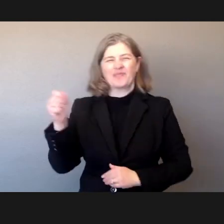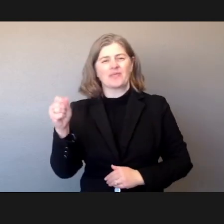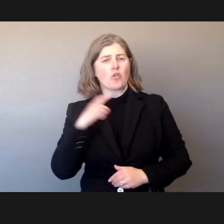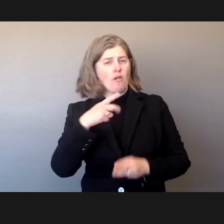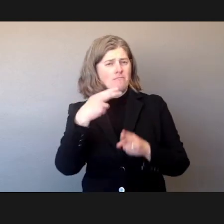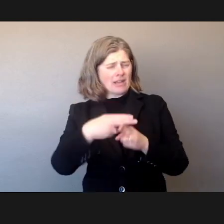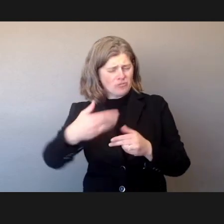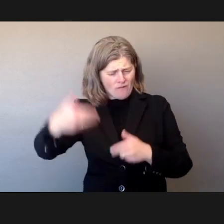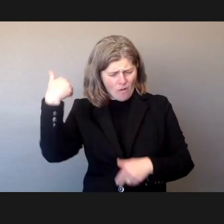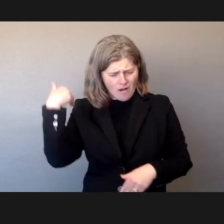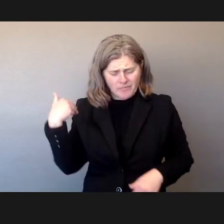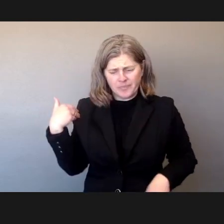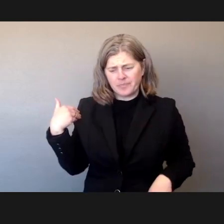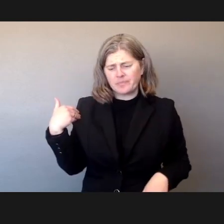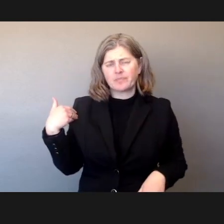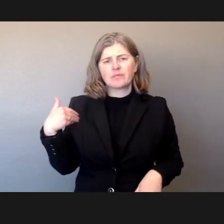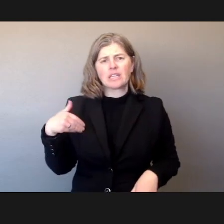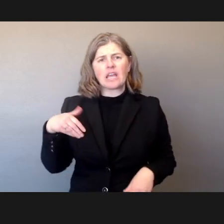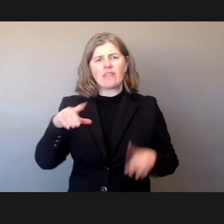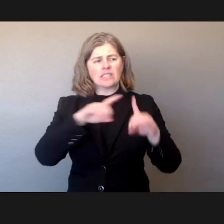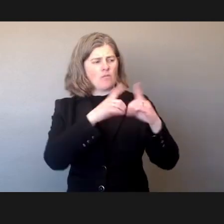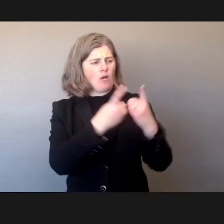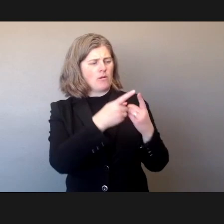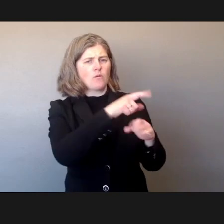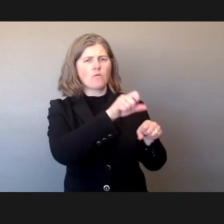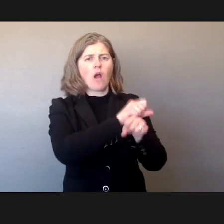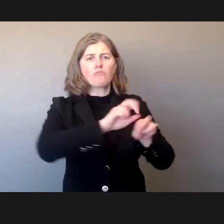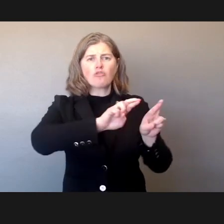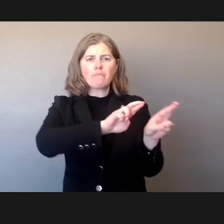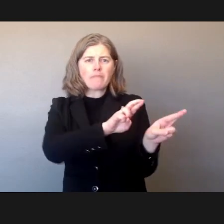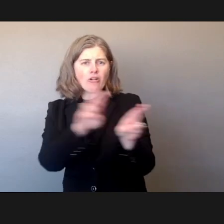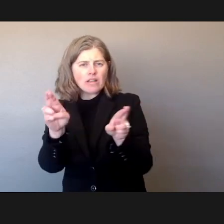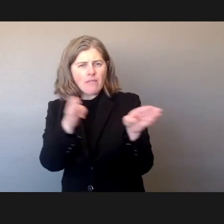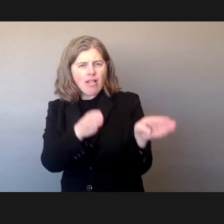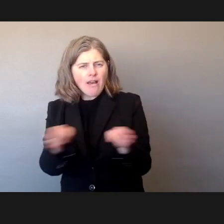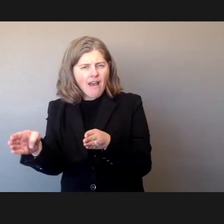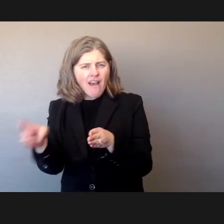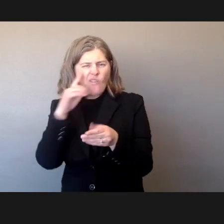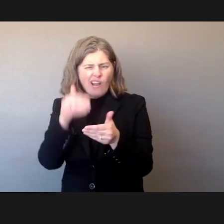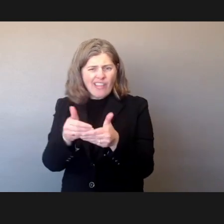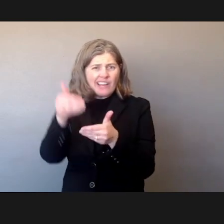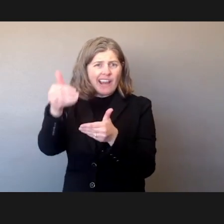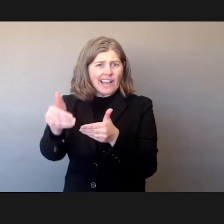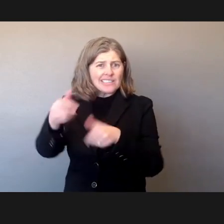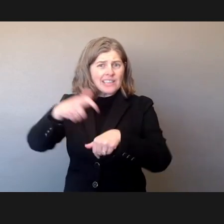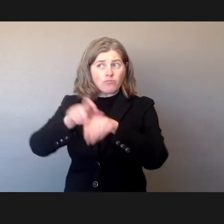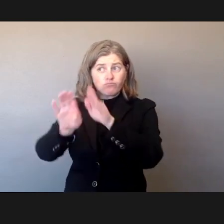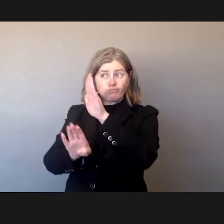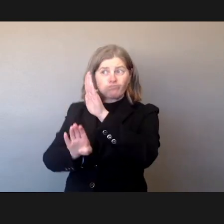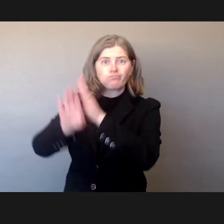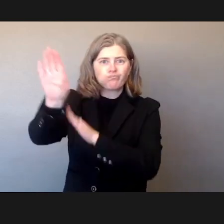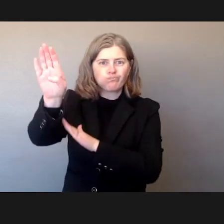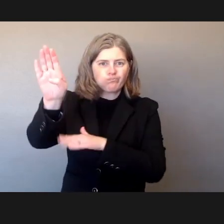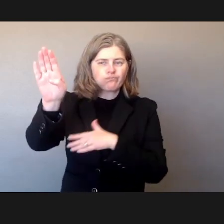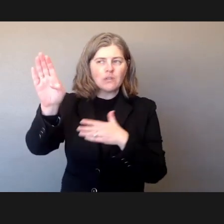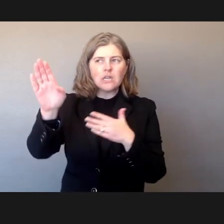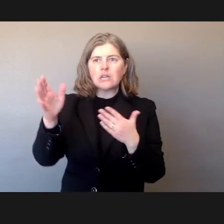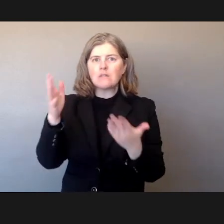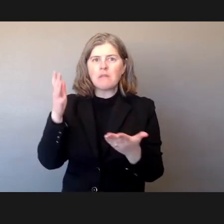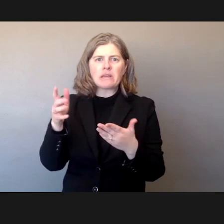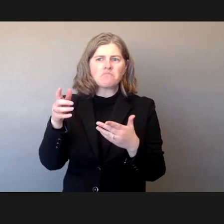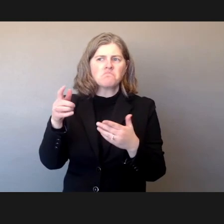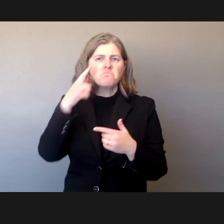mentioned earlier that the department's working on a preparedness plan for the next surge, which you've mentioned in the past could be this